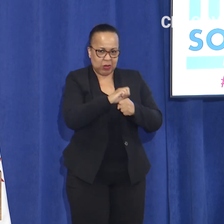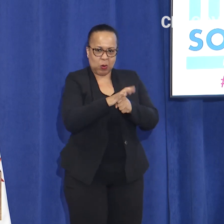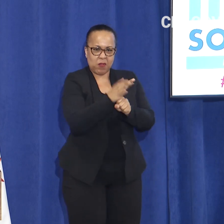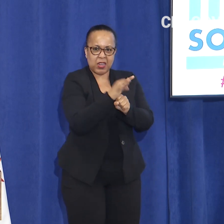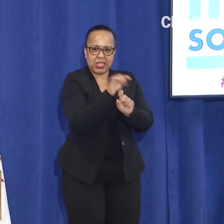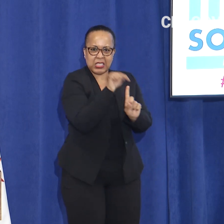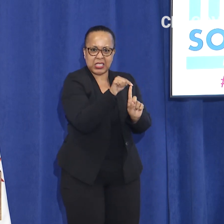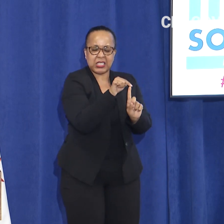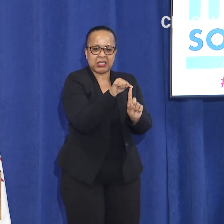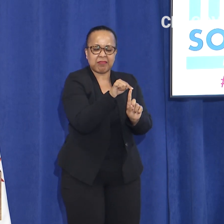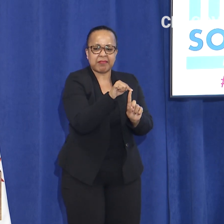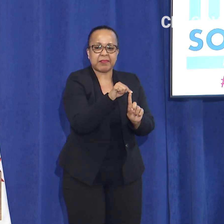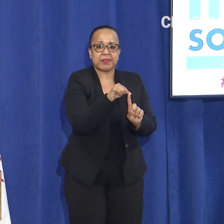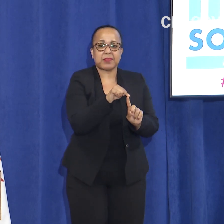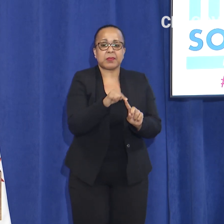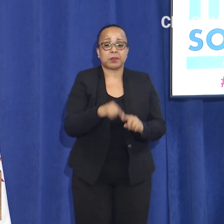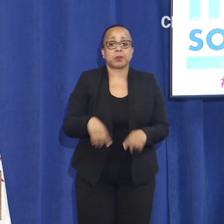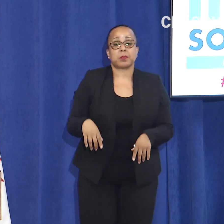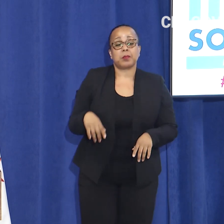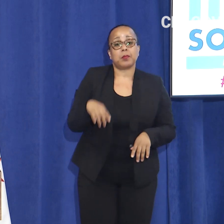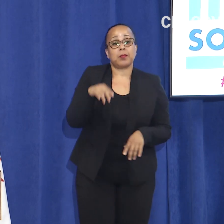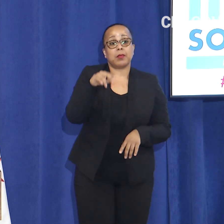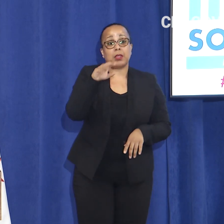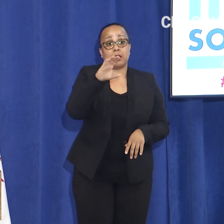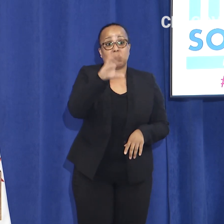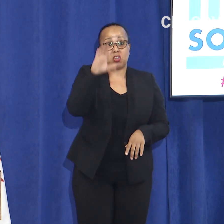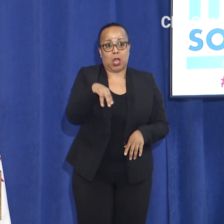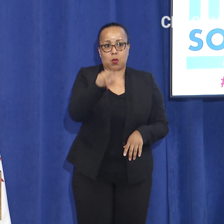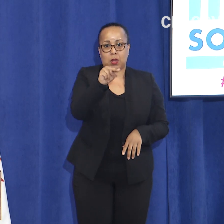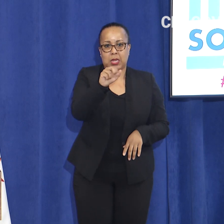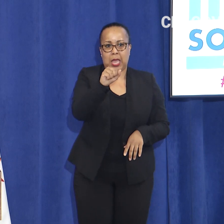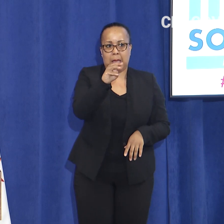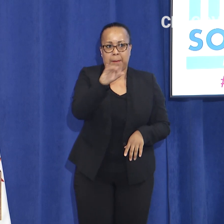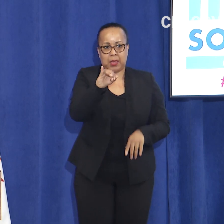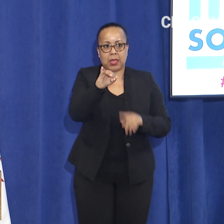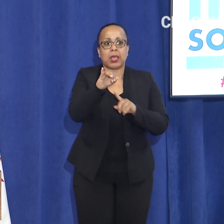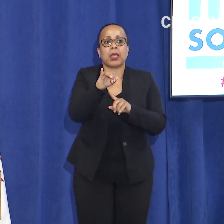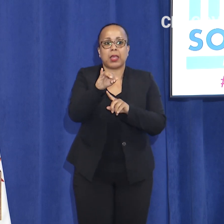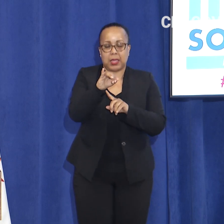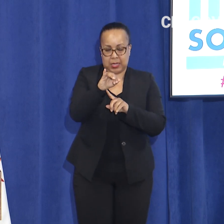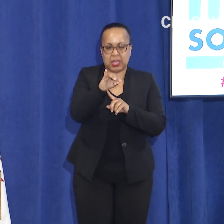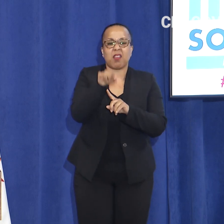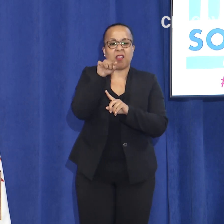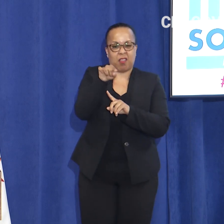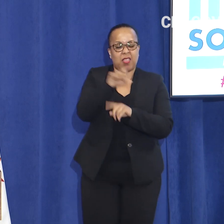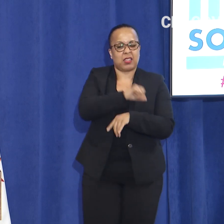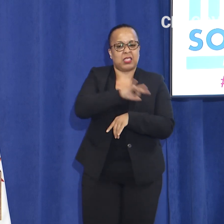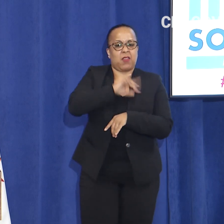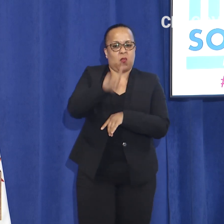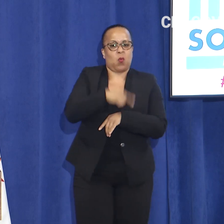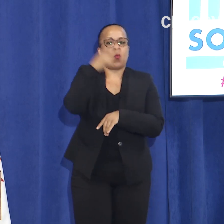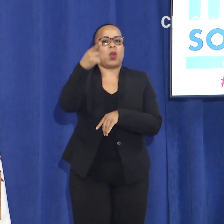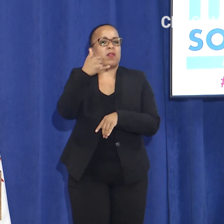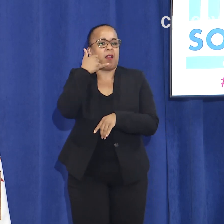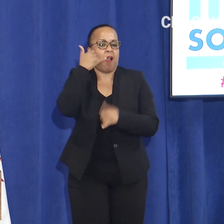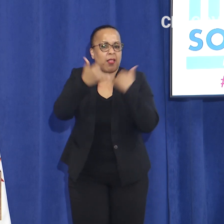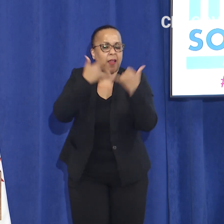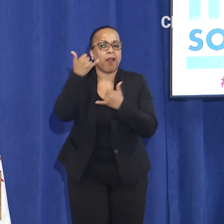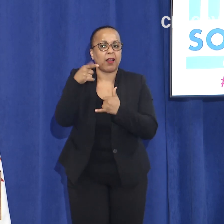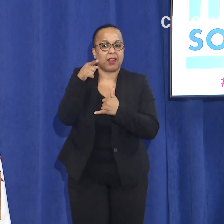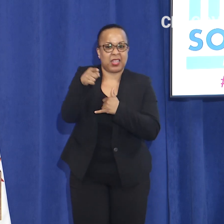COVID-19. NAMI Chicago, which staffs one of the hotlines, has seen a